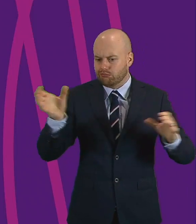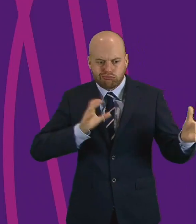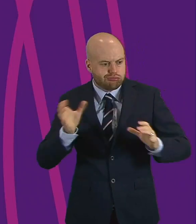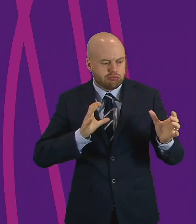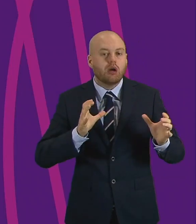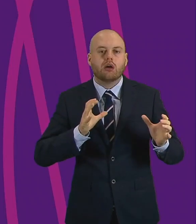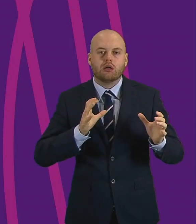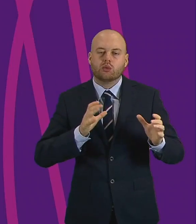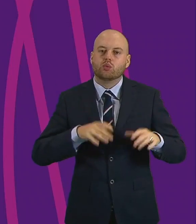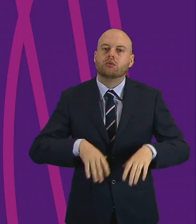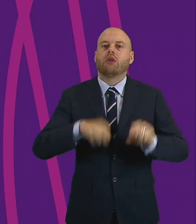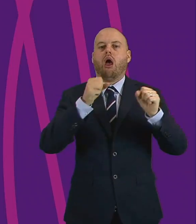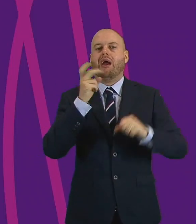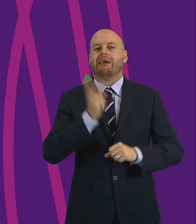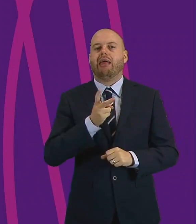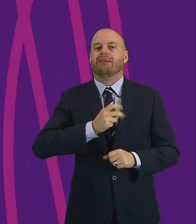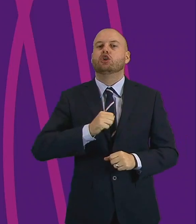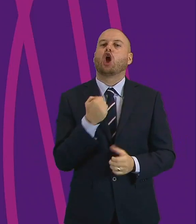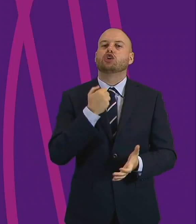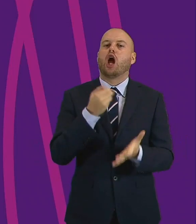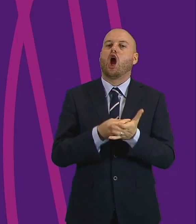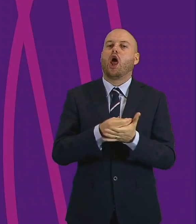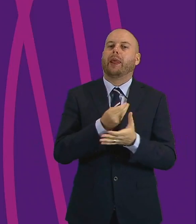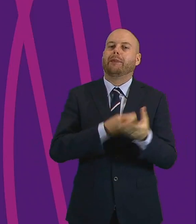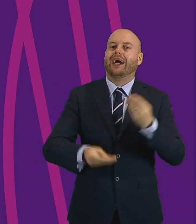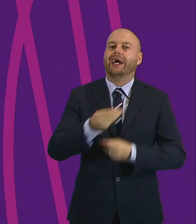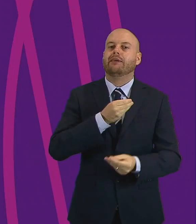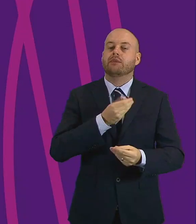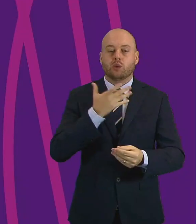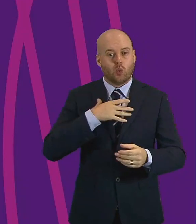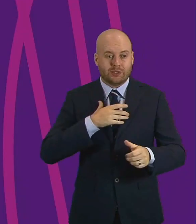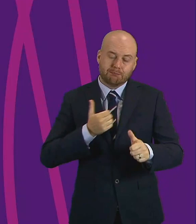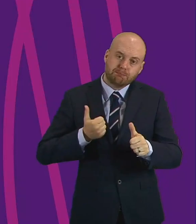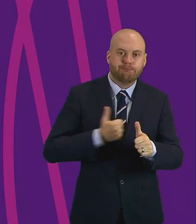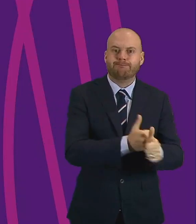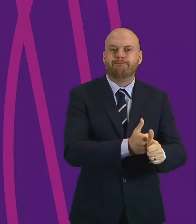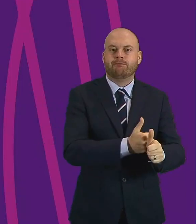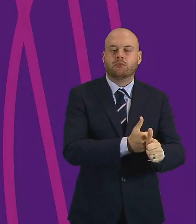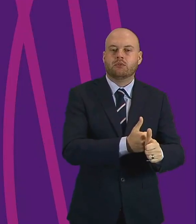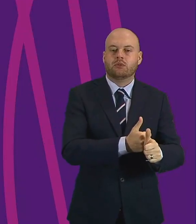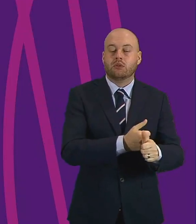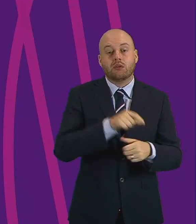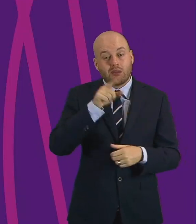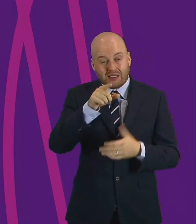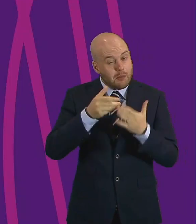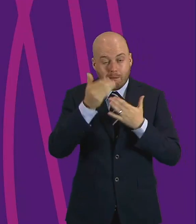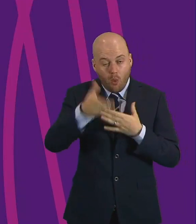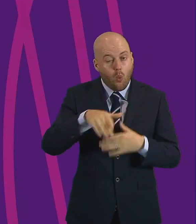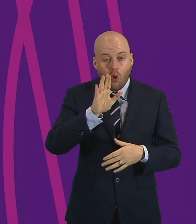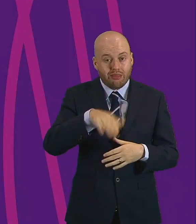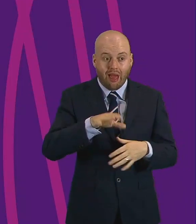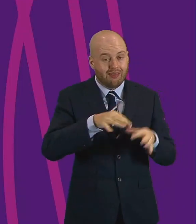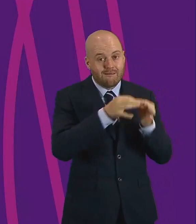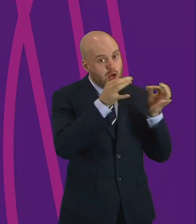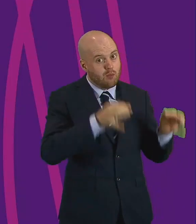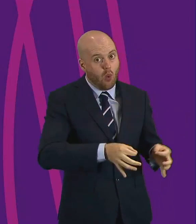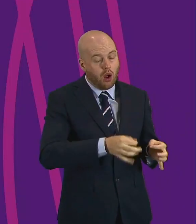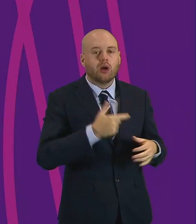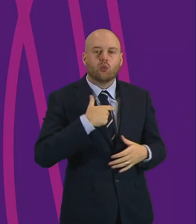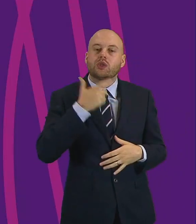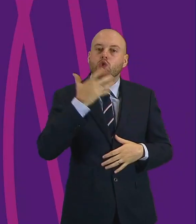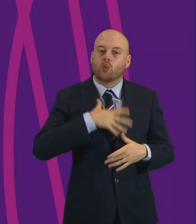That goes well beyond the detail of the fiscal framework. It means marshalling all the resources that will be available in